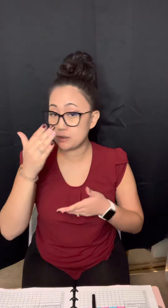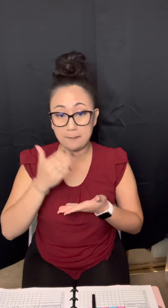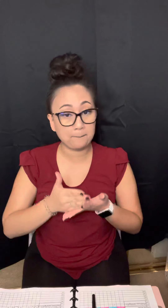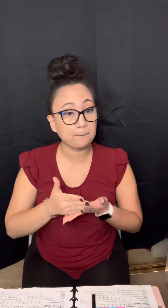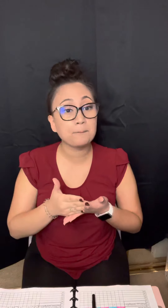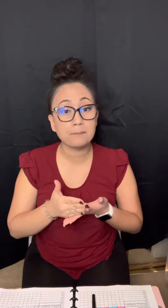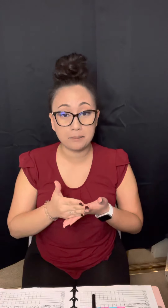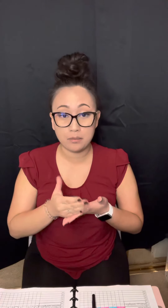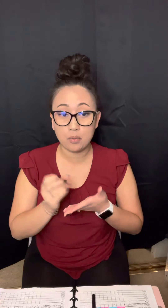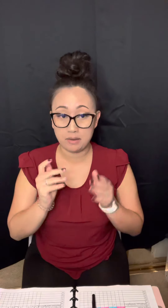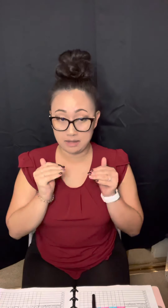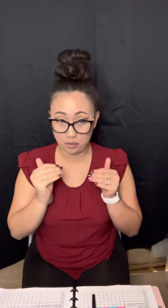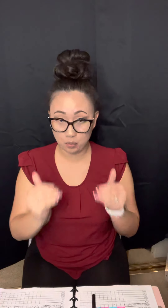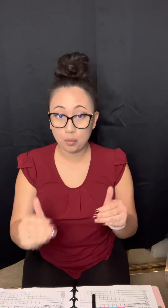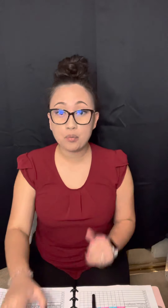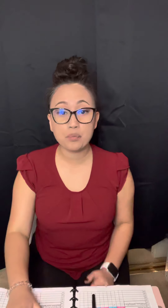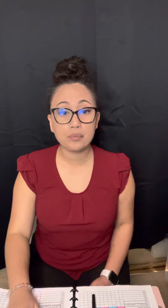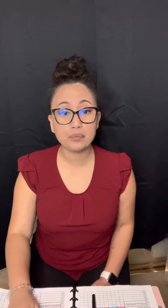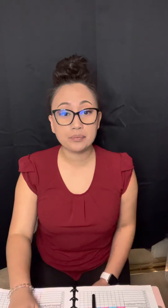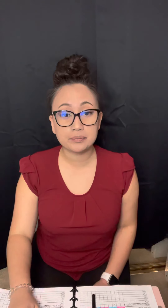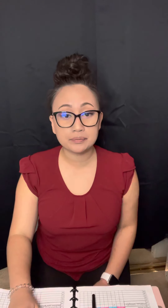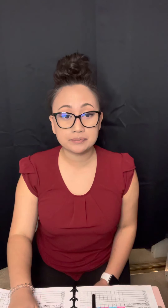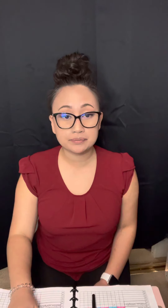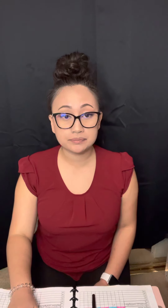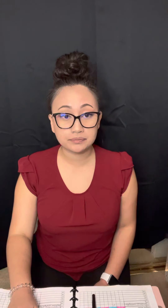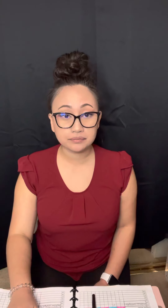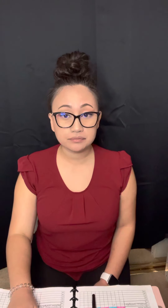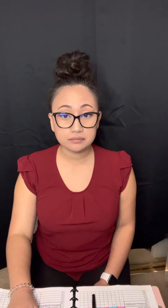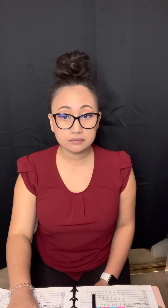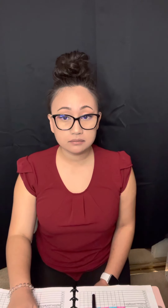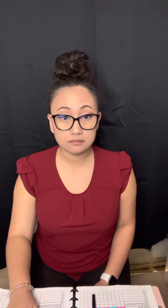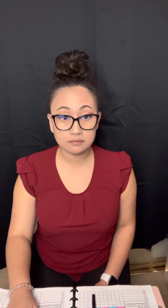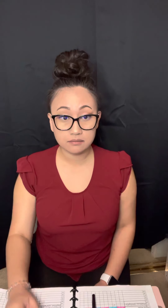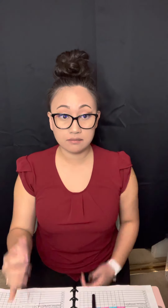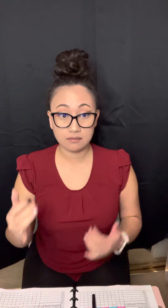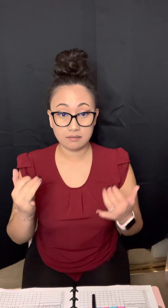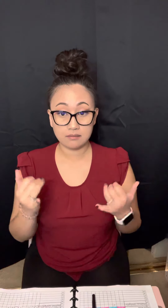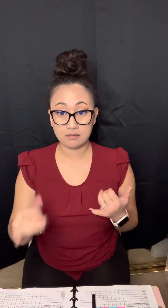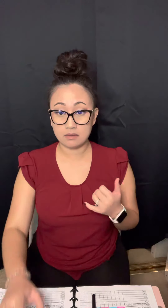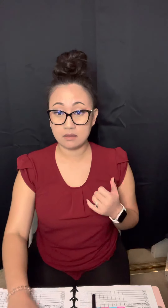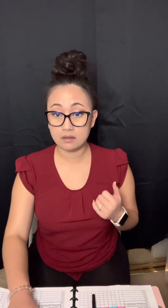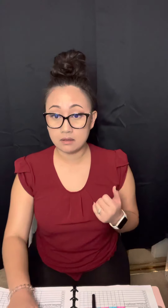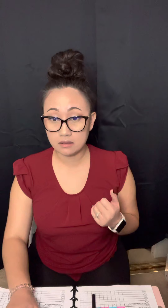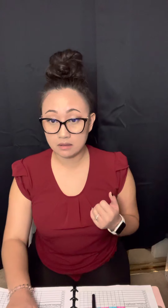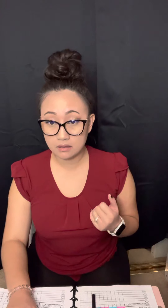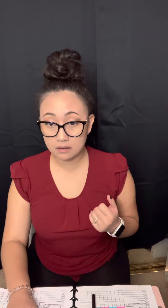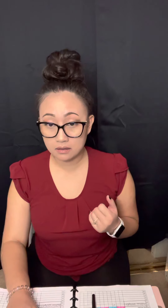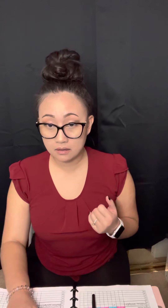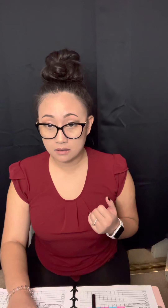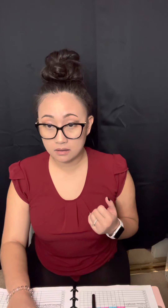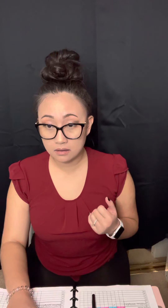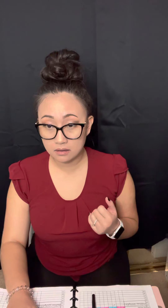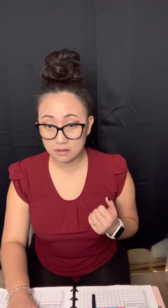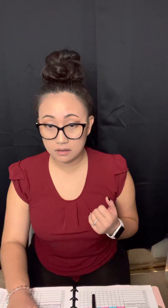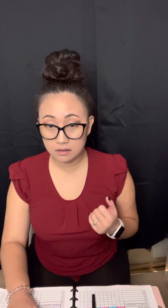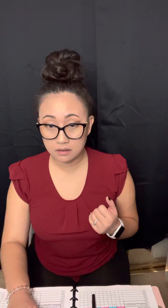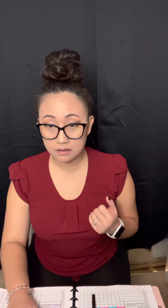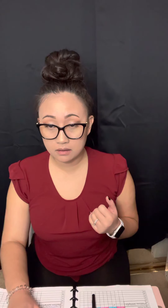go. We are at the U.S. in space. What does U.S.